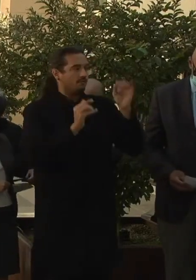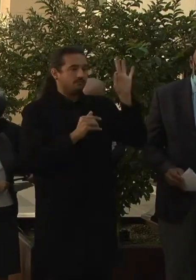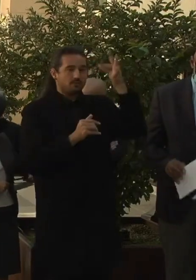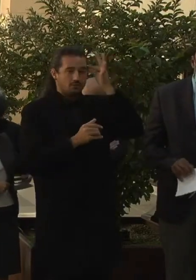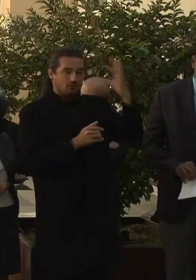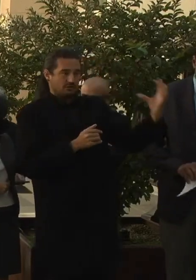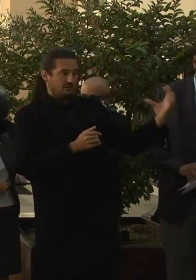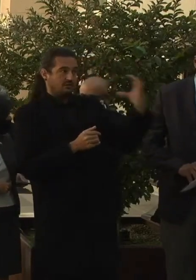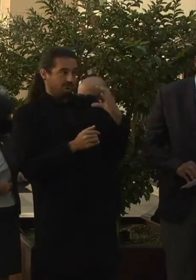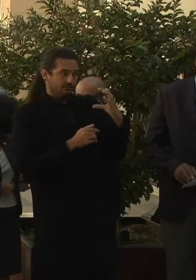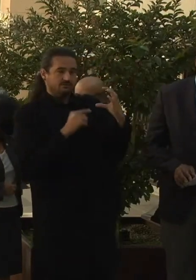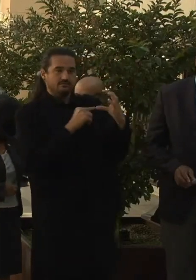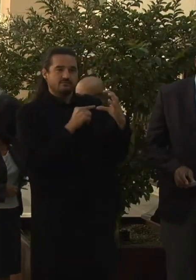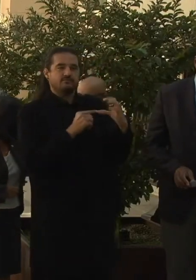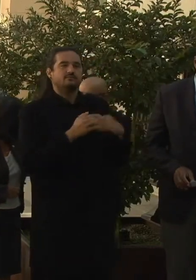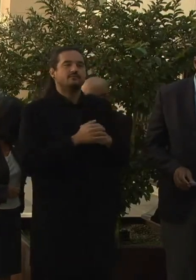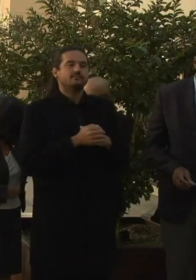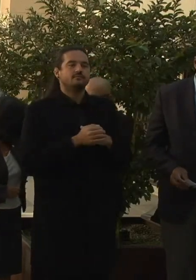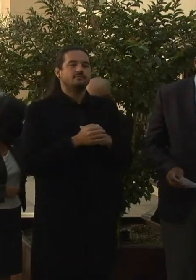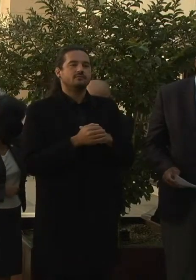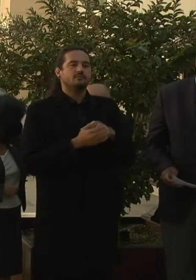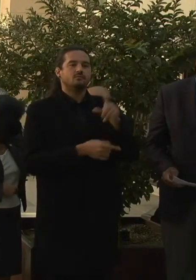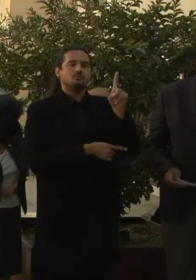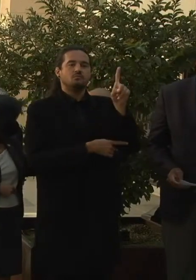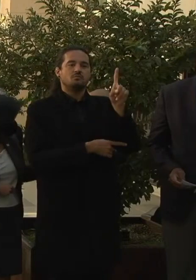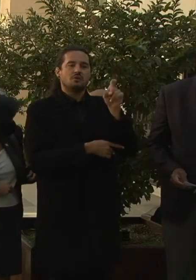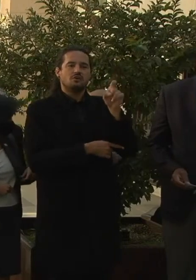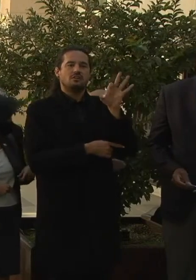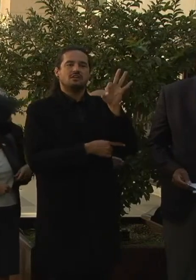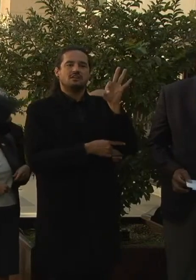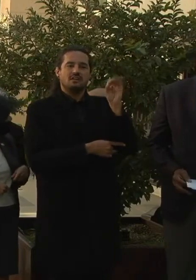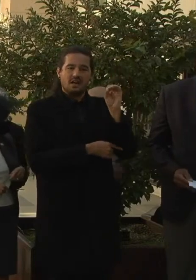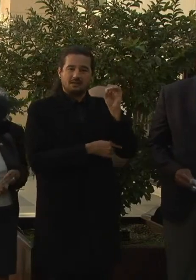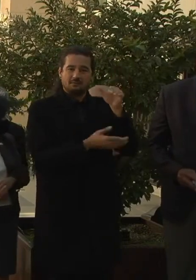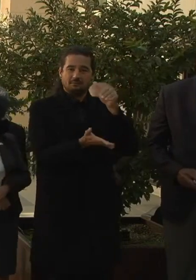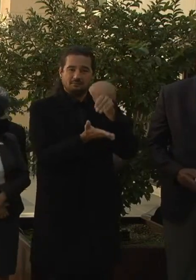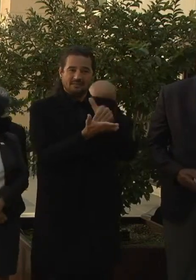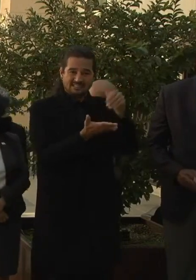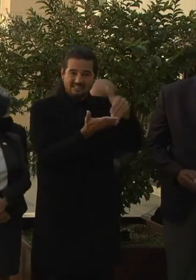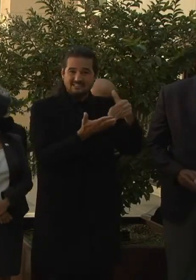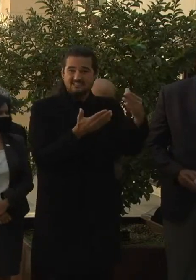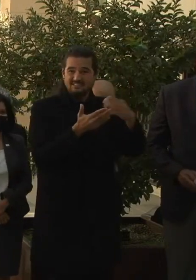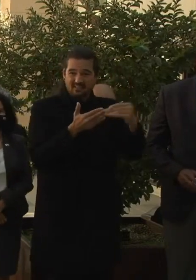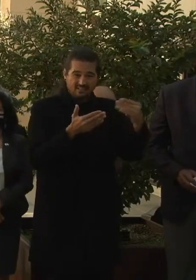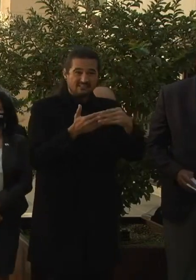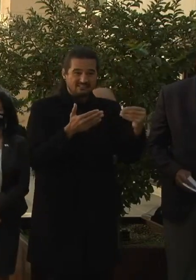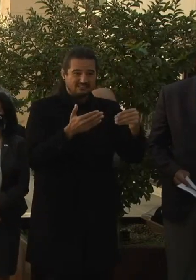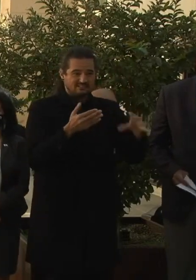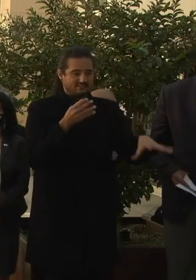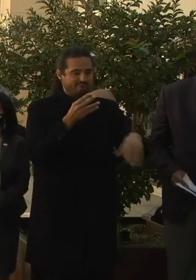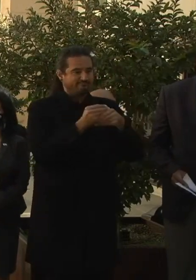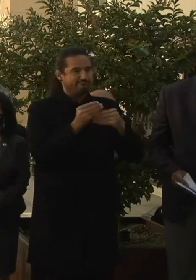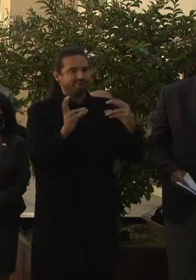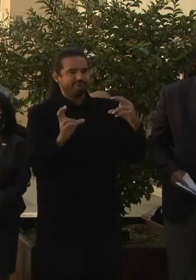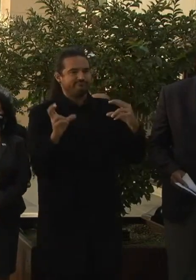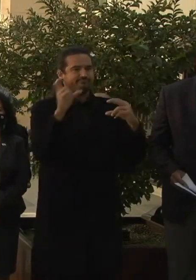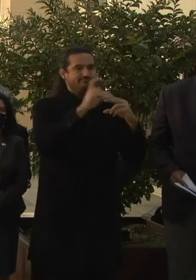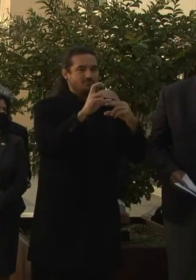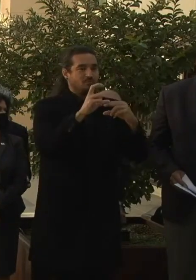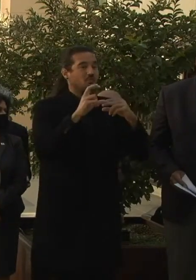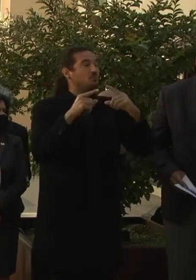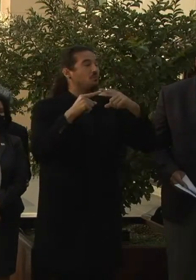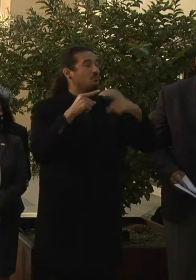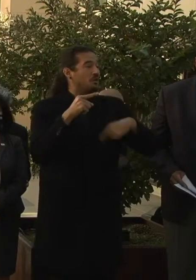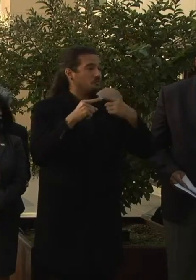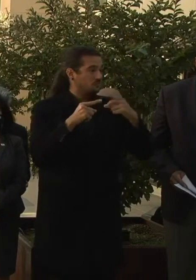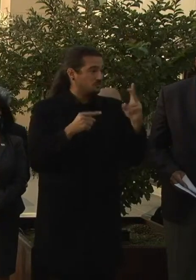actually $190 million of additional support from round two. Now, we recognize we have more work to do, but I want to